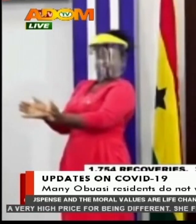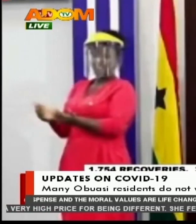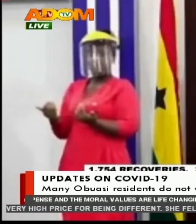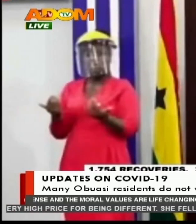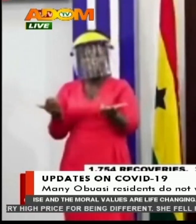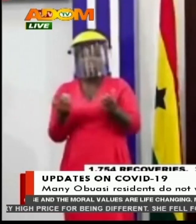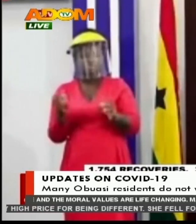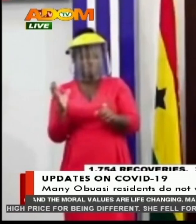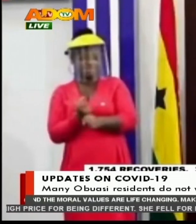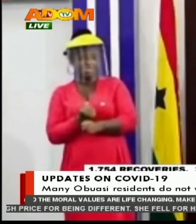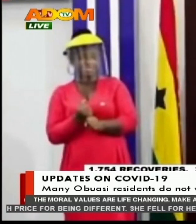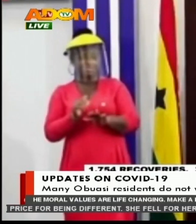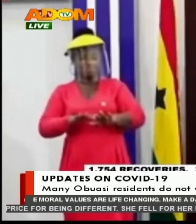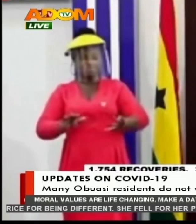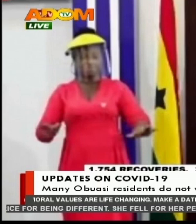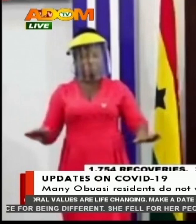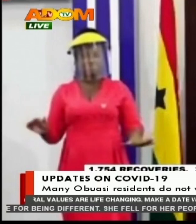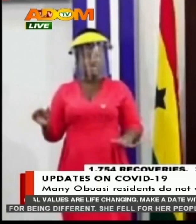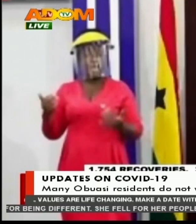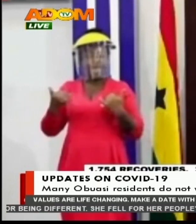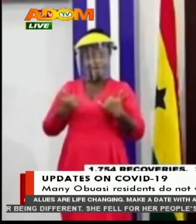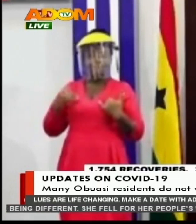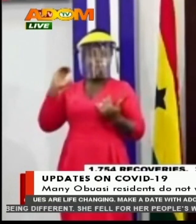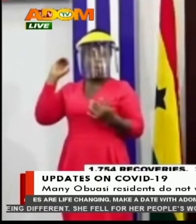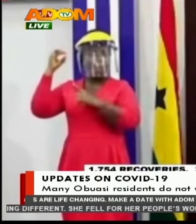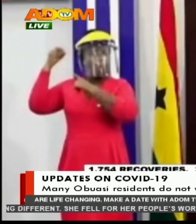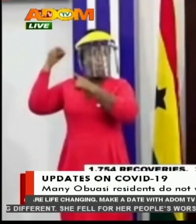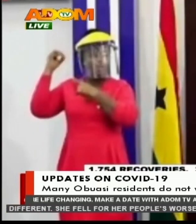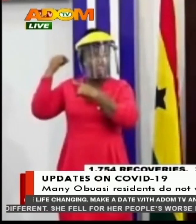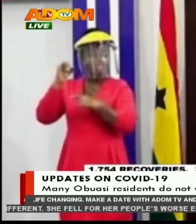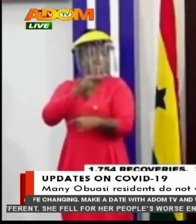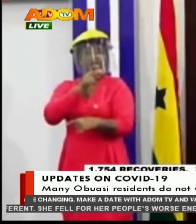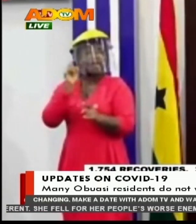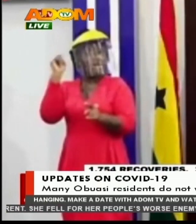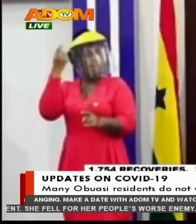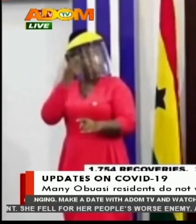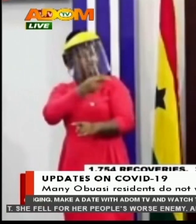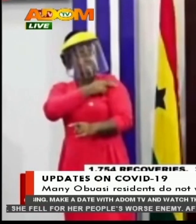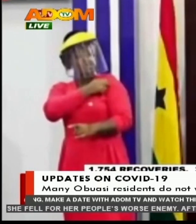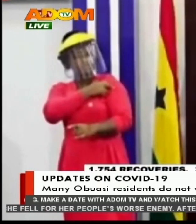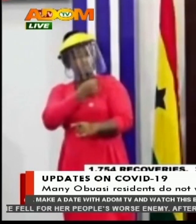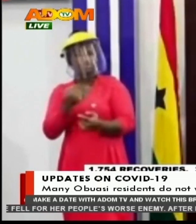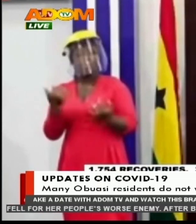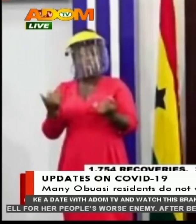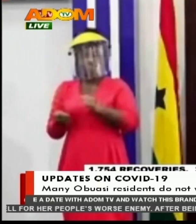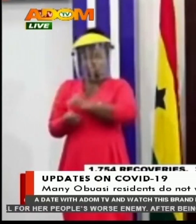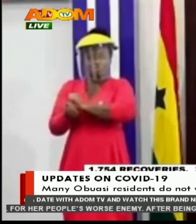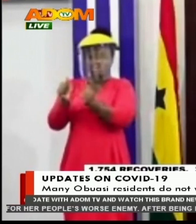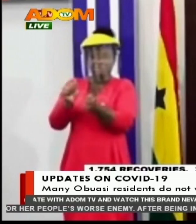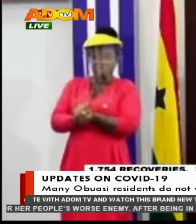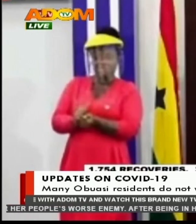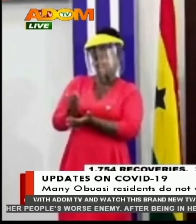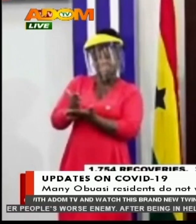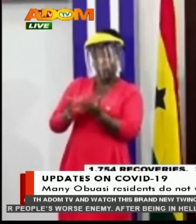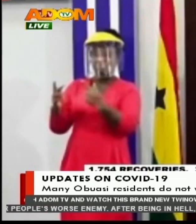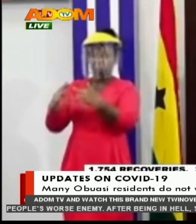isolation cases. Then we also have the region has also a facility in TUC